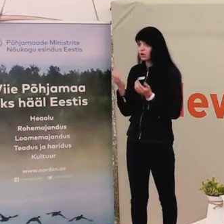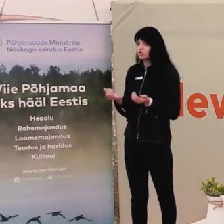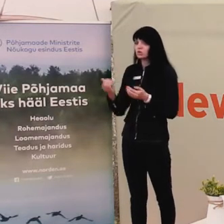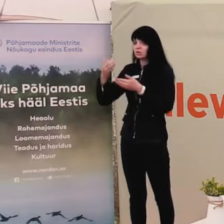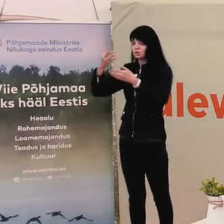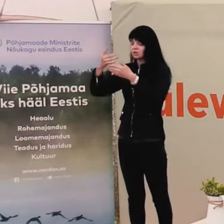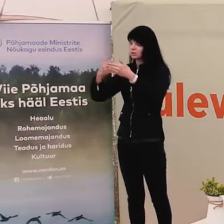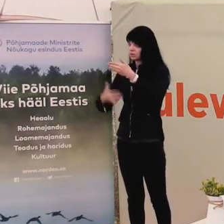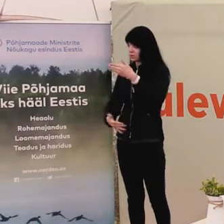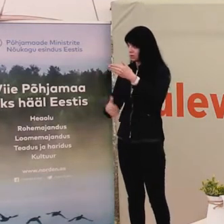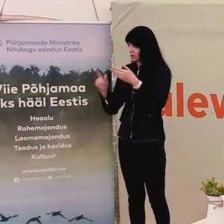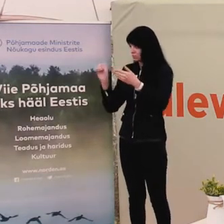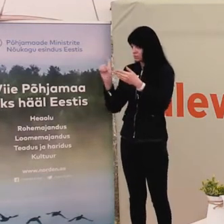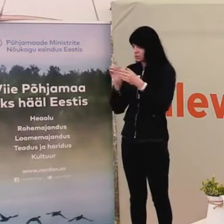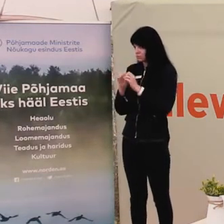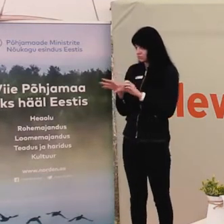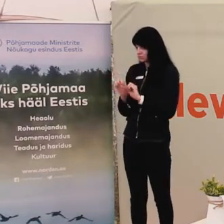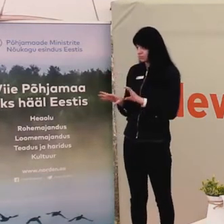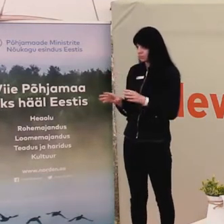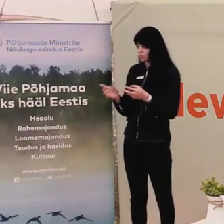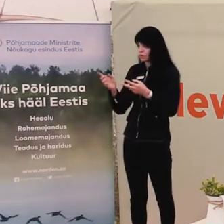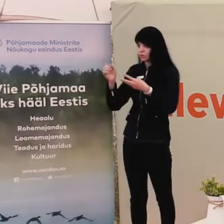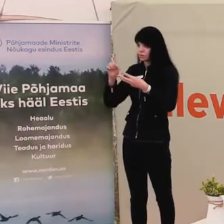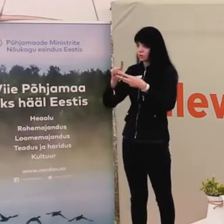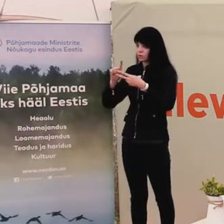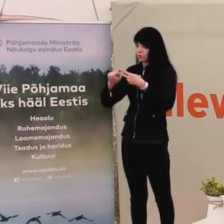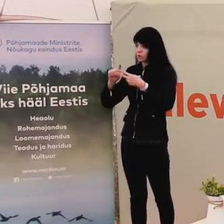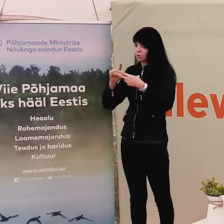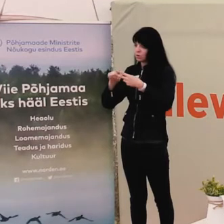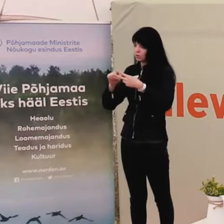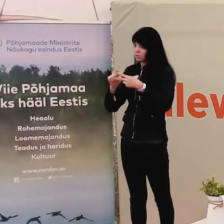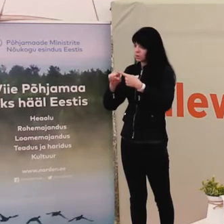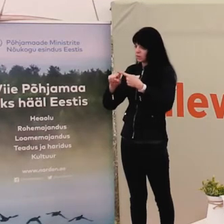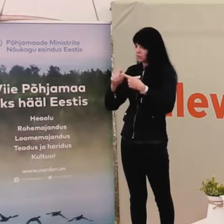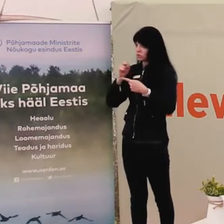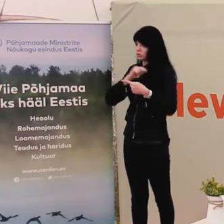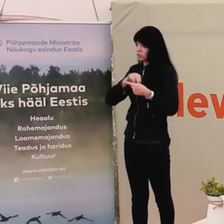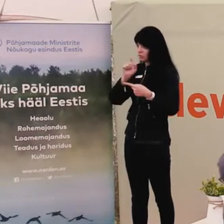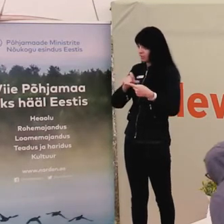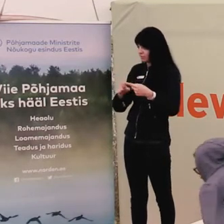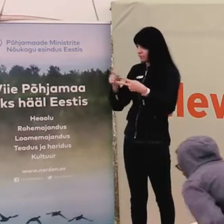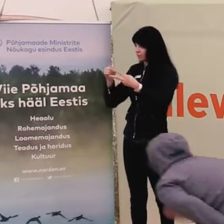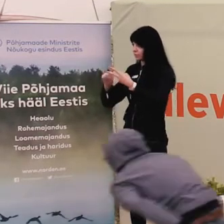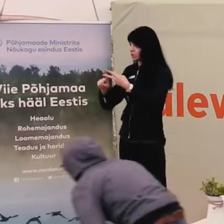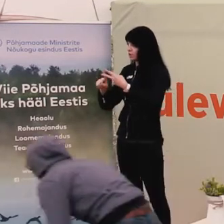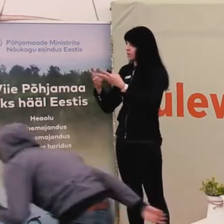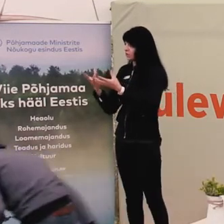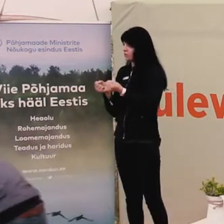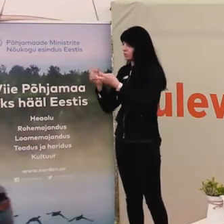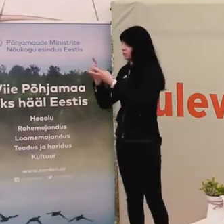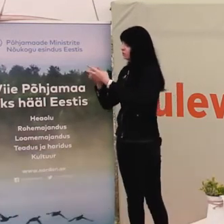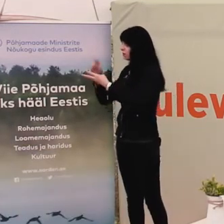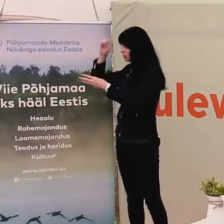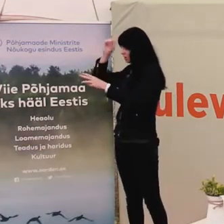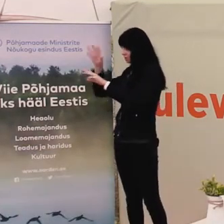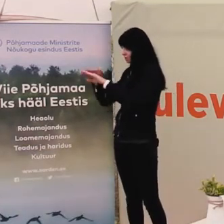to improve. So we have the three components in the discussion. We have the consumers, we have the businesses, and we have the government. So